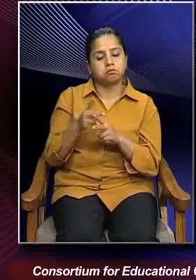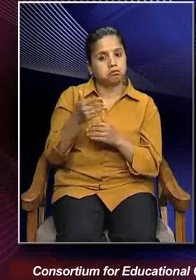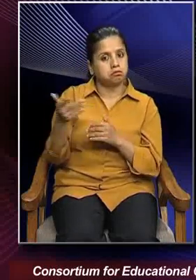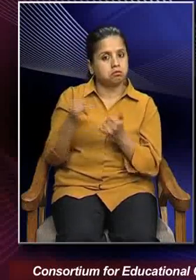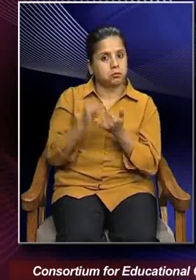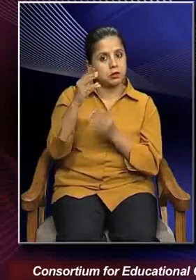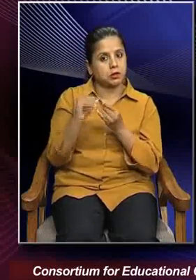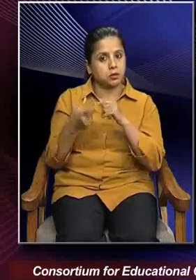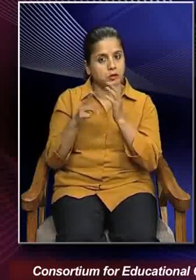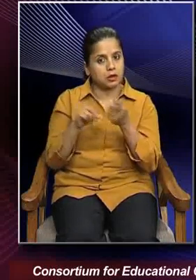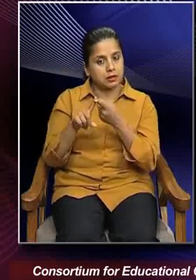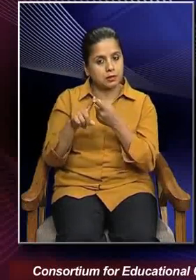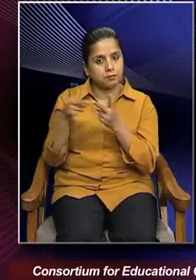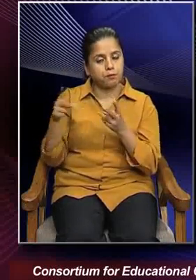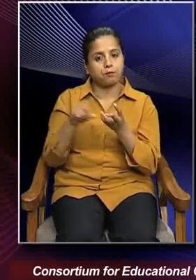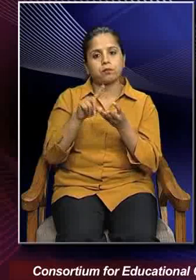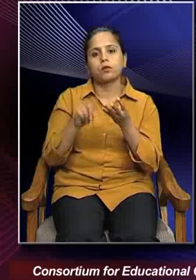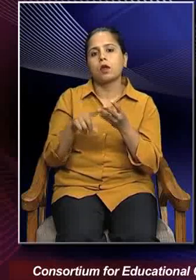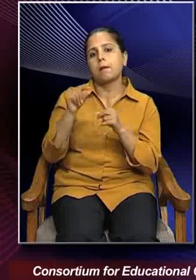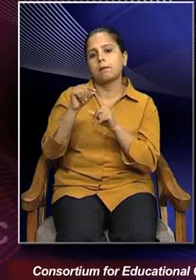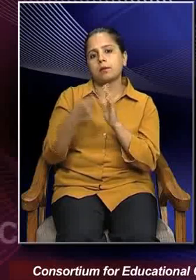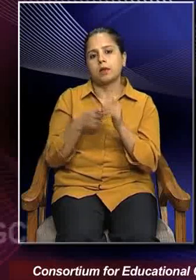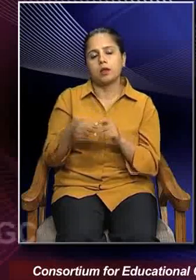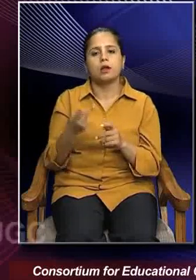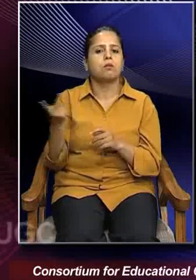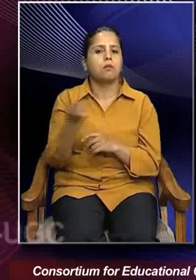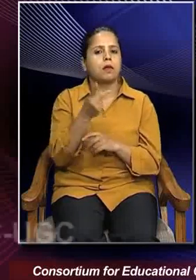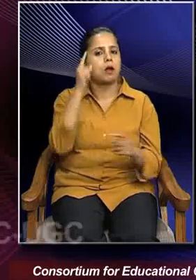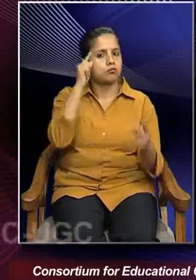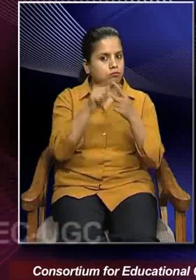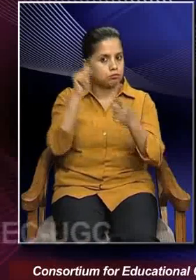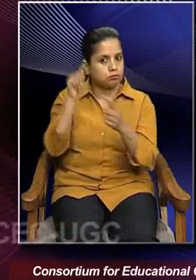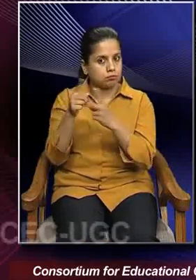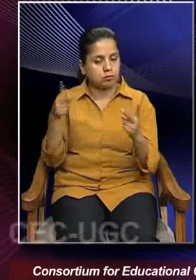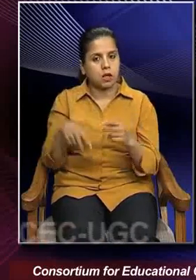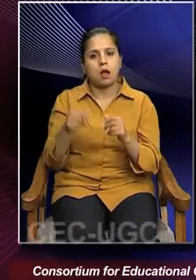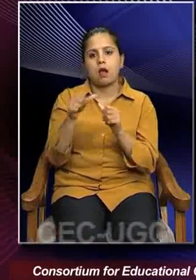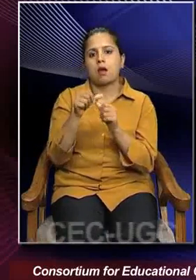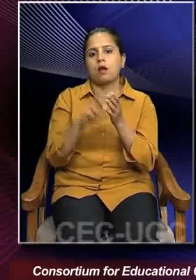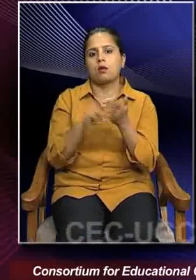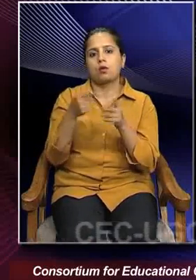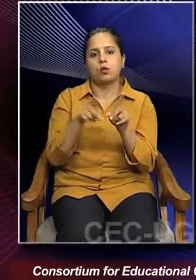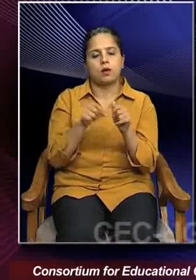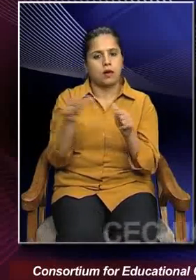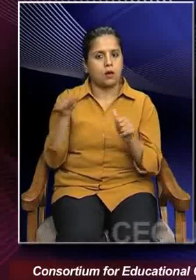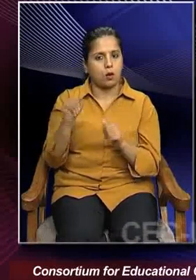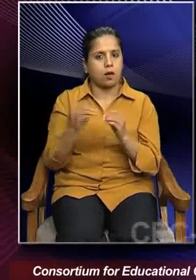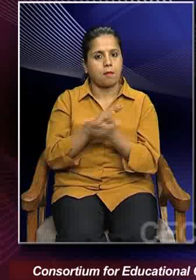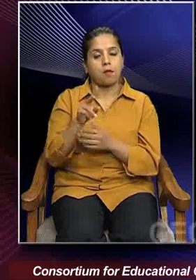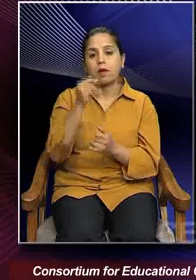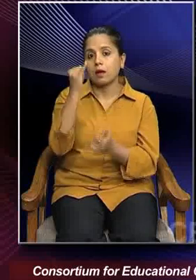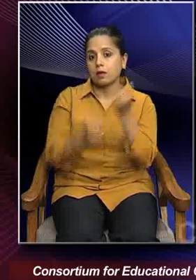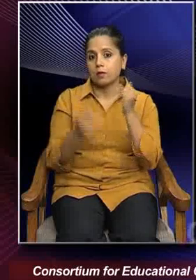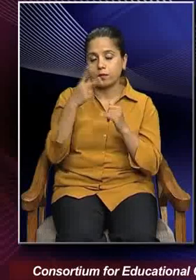is pradvamsabhav, mutual non-existence, which is anonyabhav, last, which is